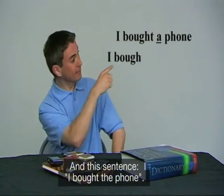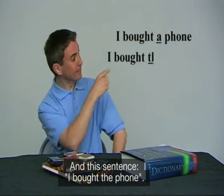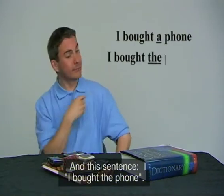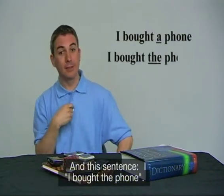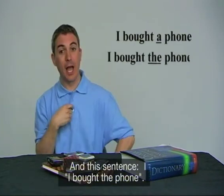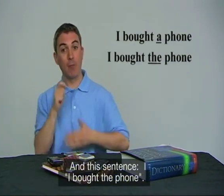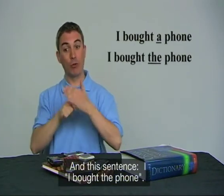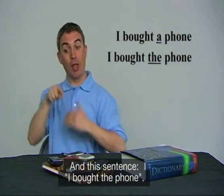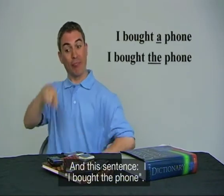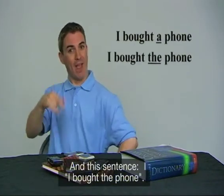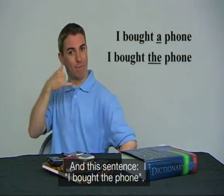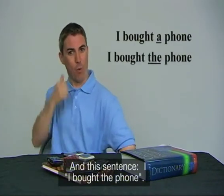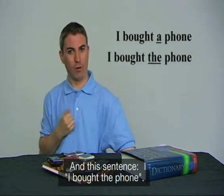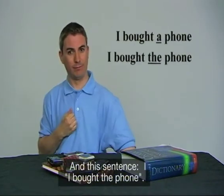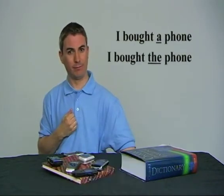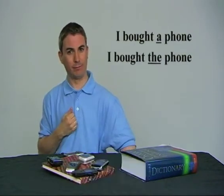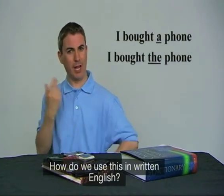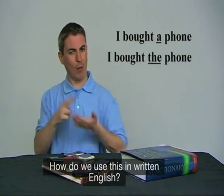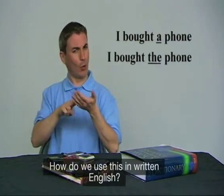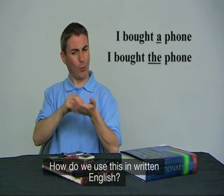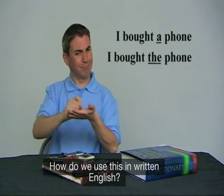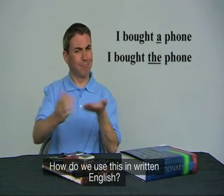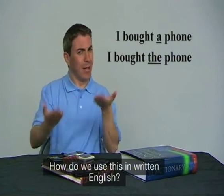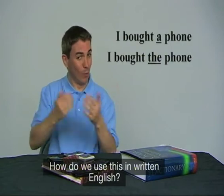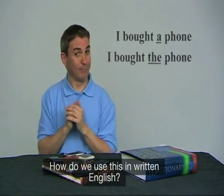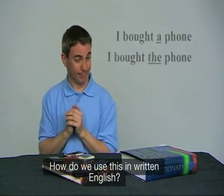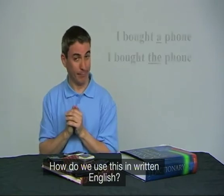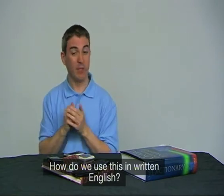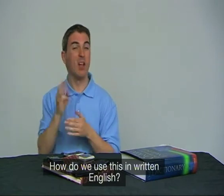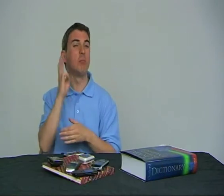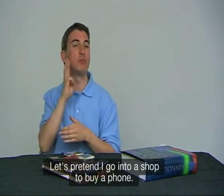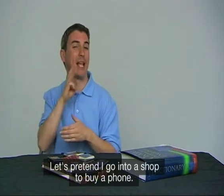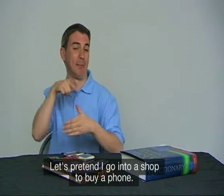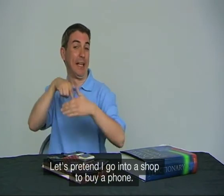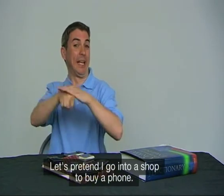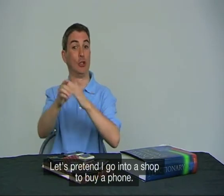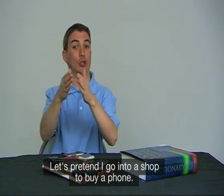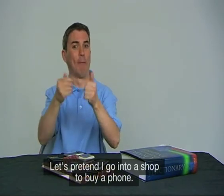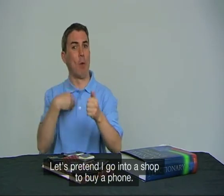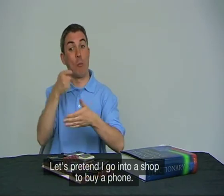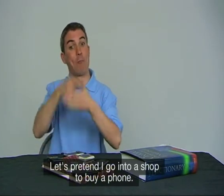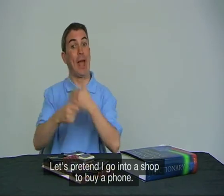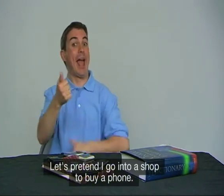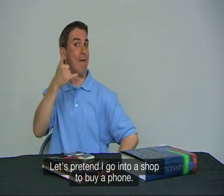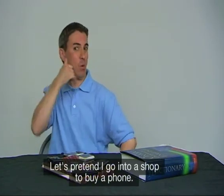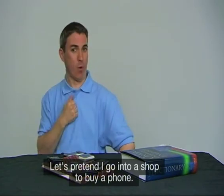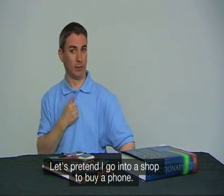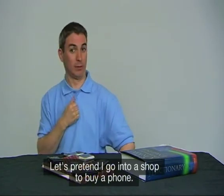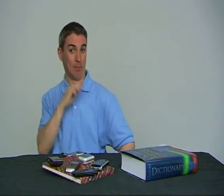sentence, I bought the phone. How do we use this in written English? Let's pretend I go into a shop to buy a phone.